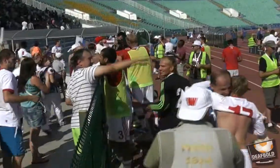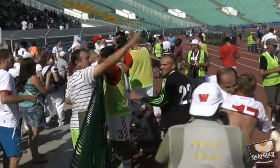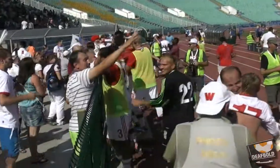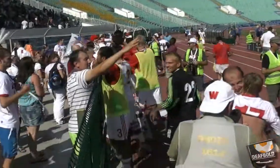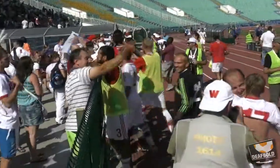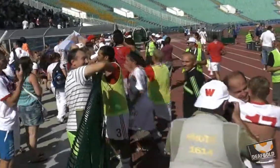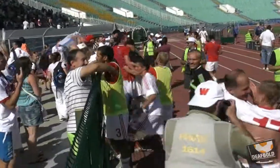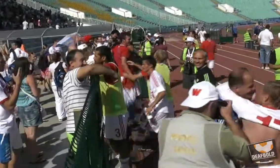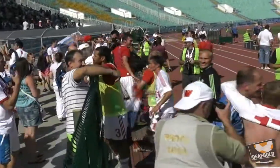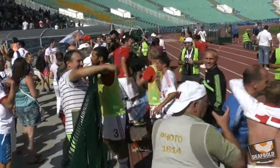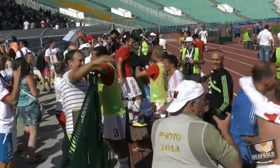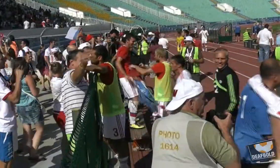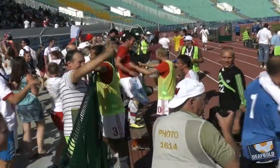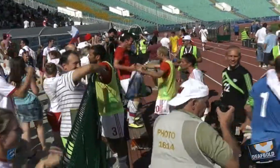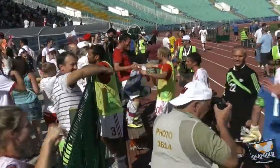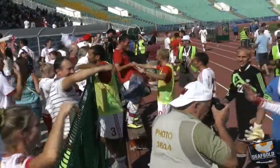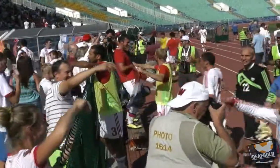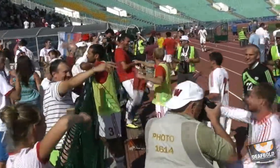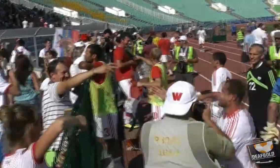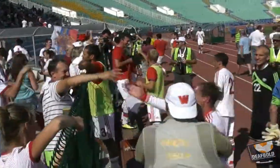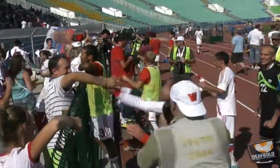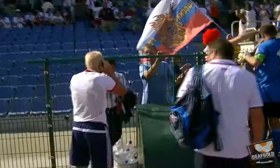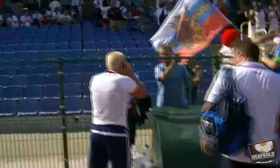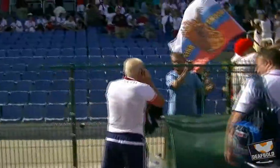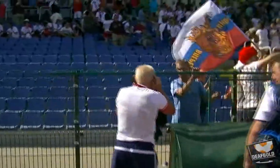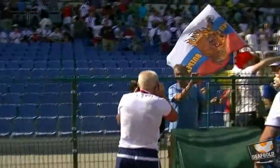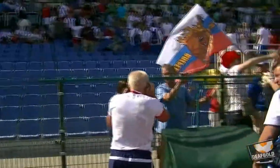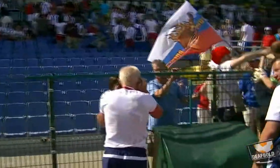Dear ladies and gentlemen, Sofia is not open. Stand up!